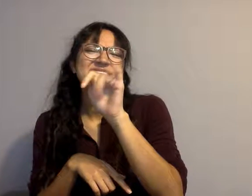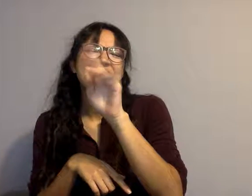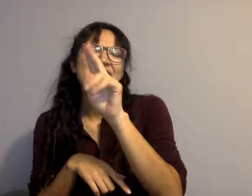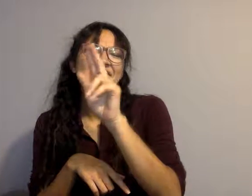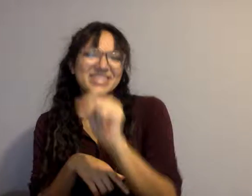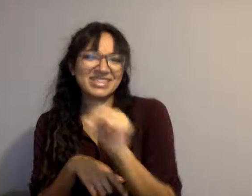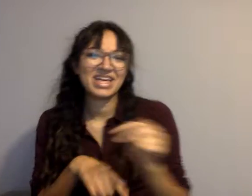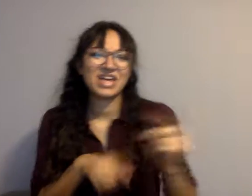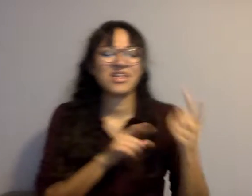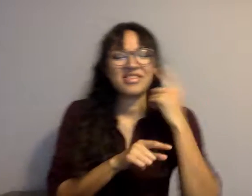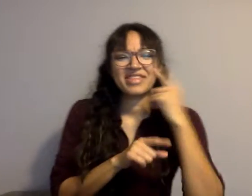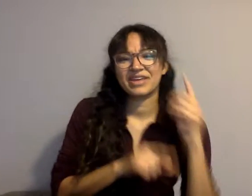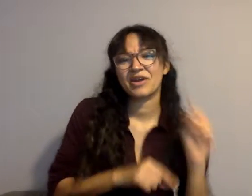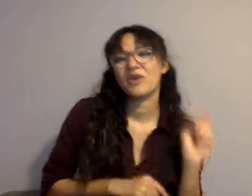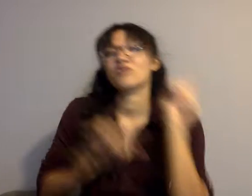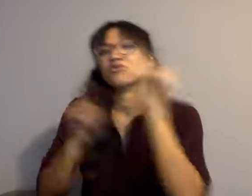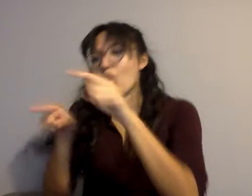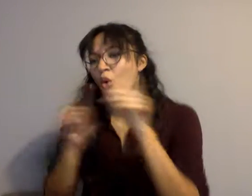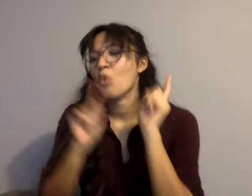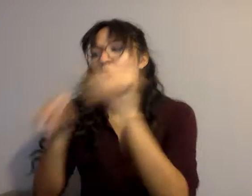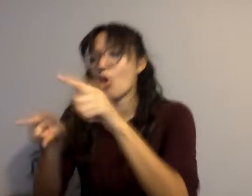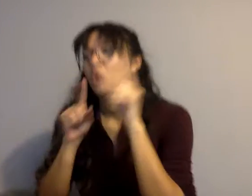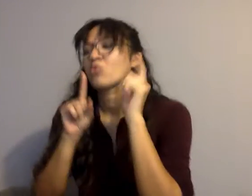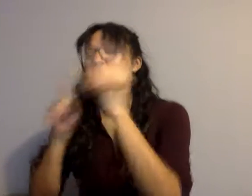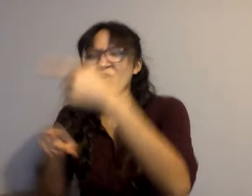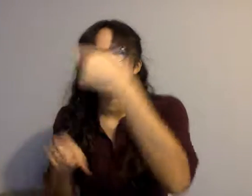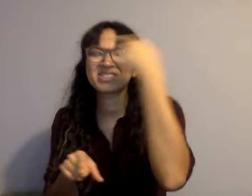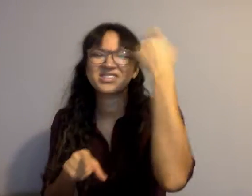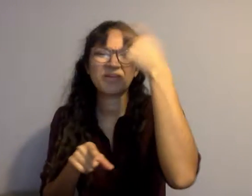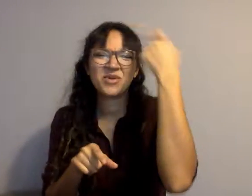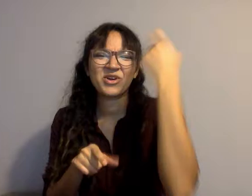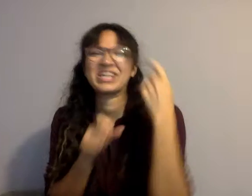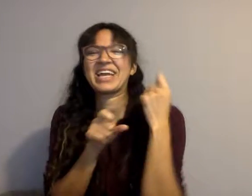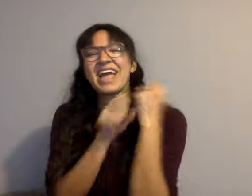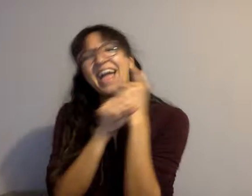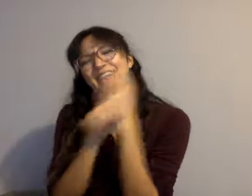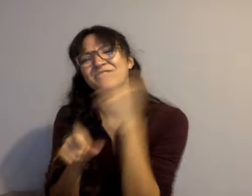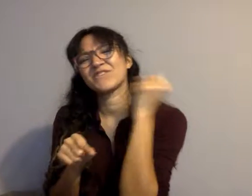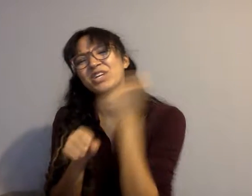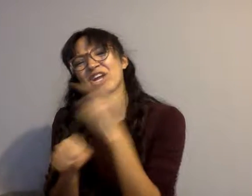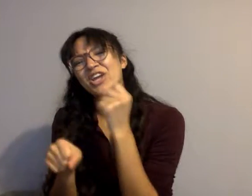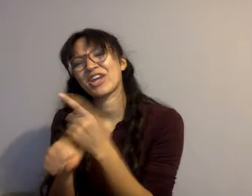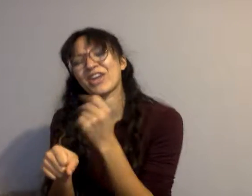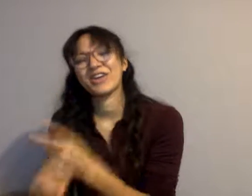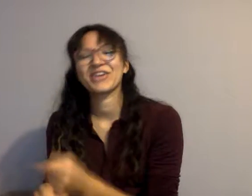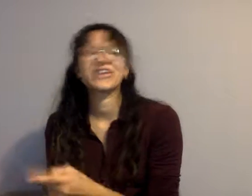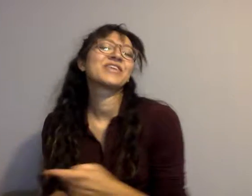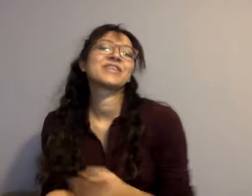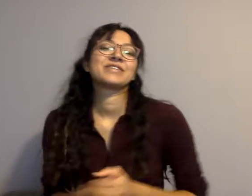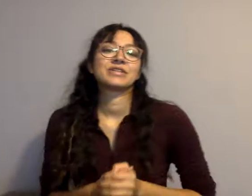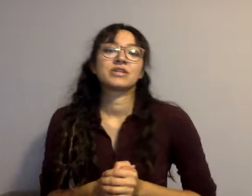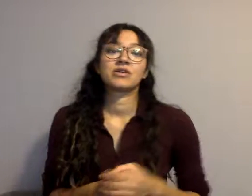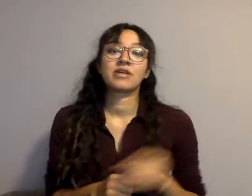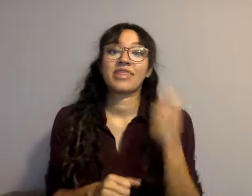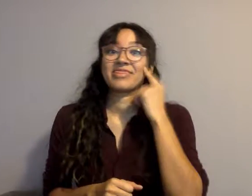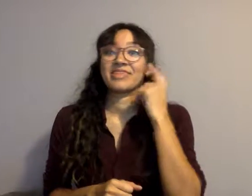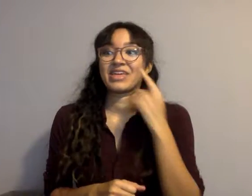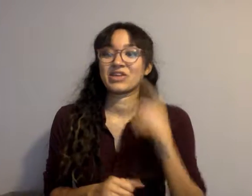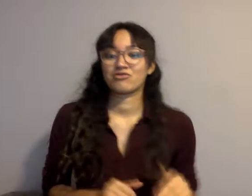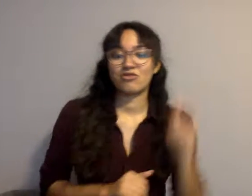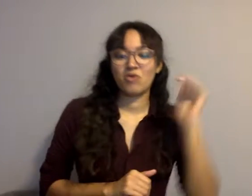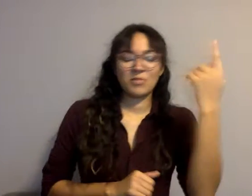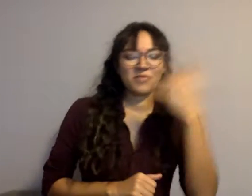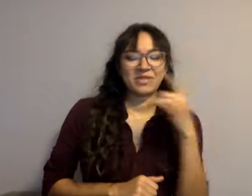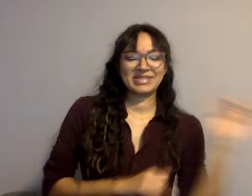grow up to be Madonna. So